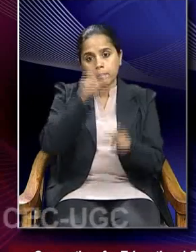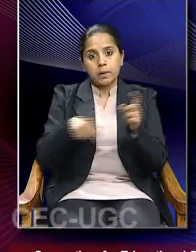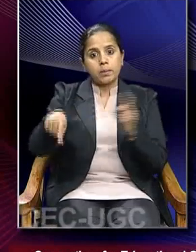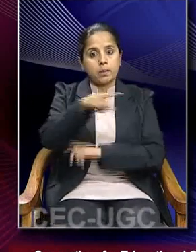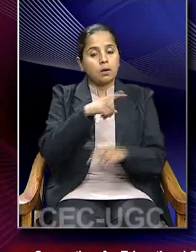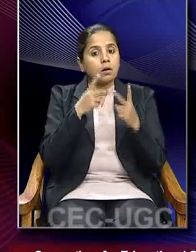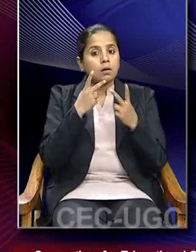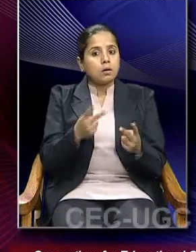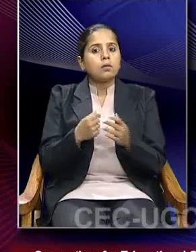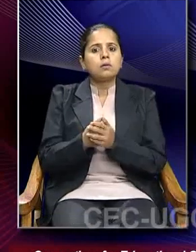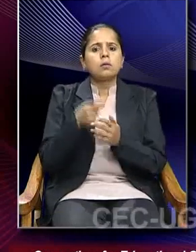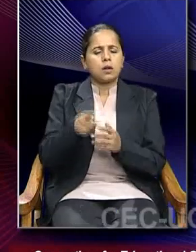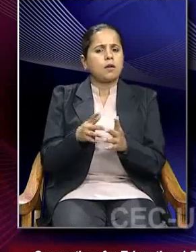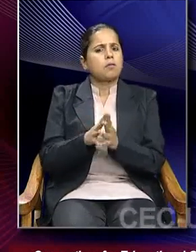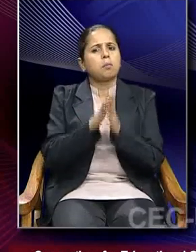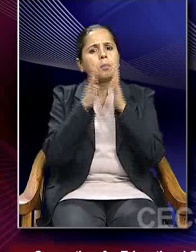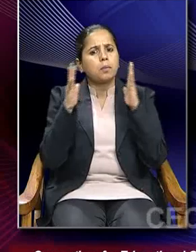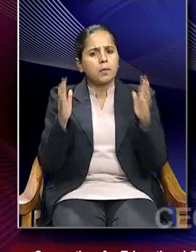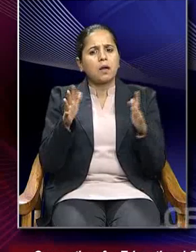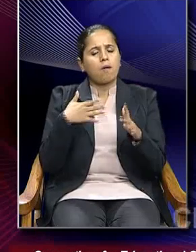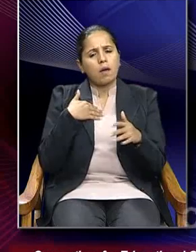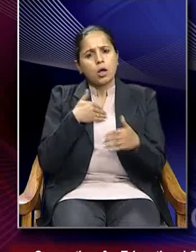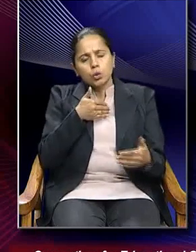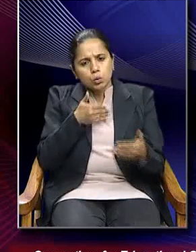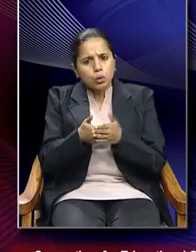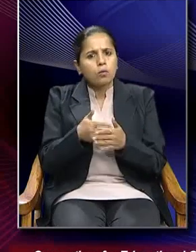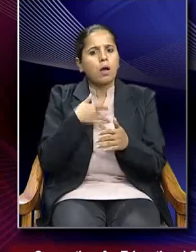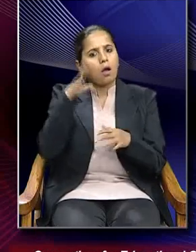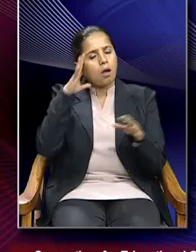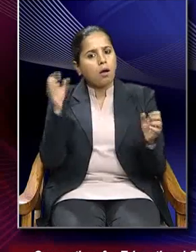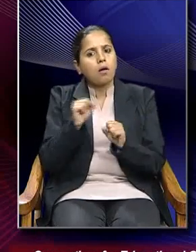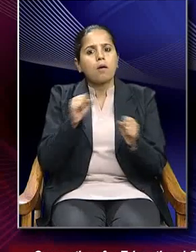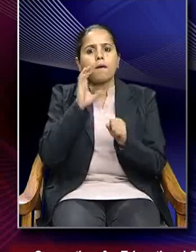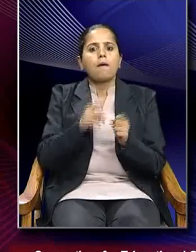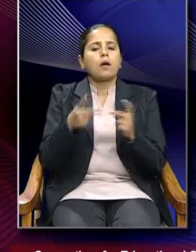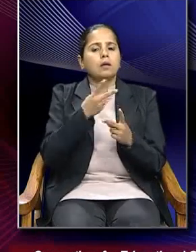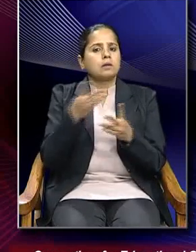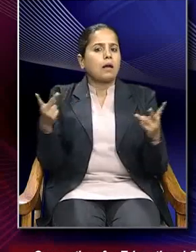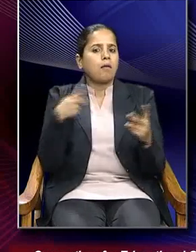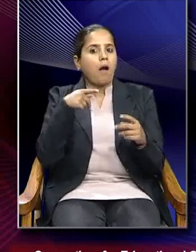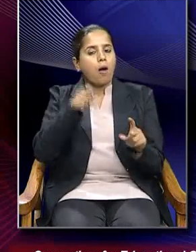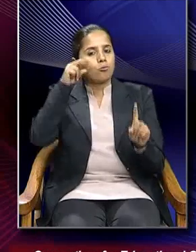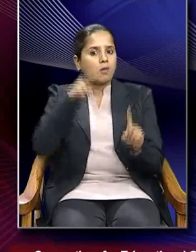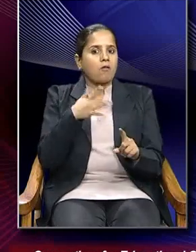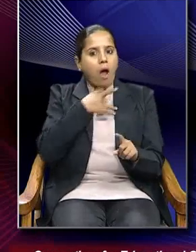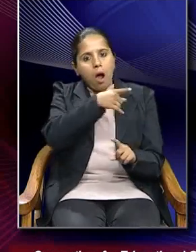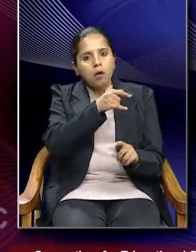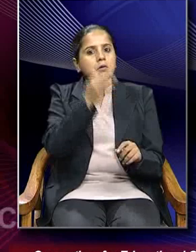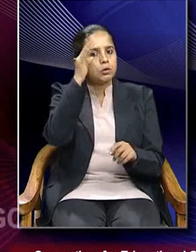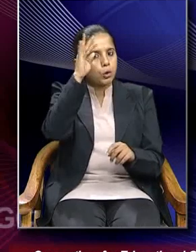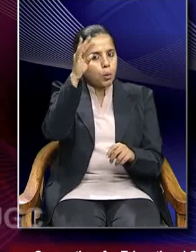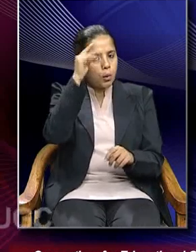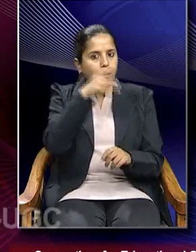of get very close or kind of comfortable with a particular perspective or